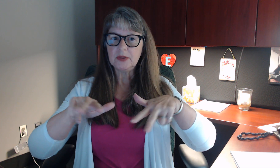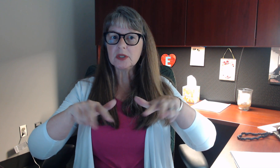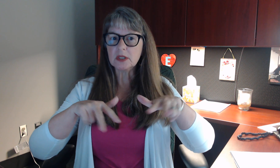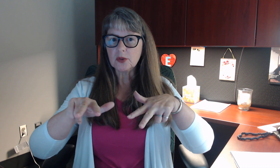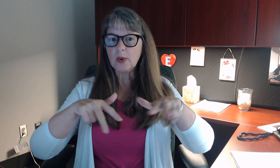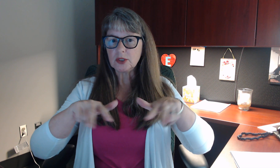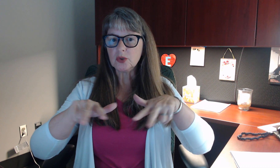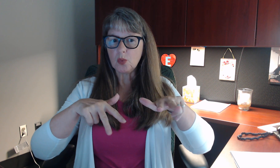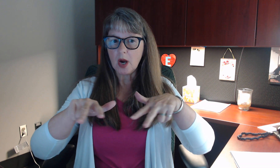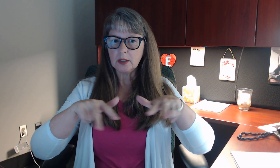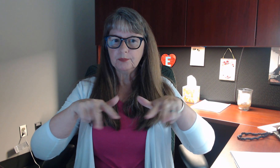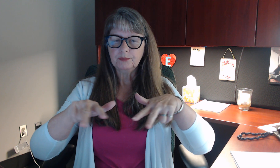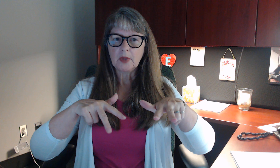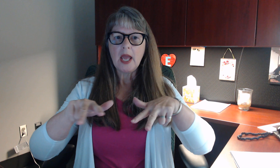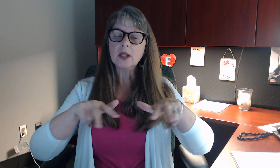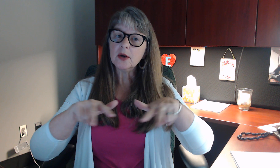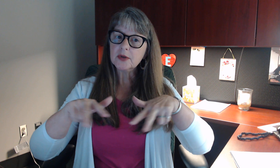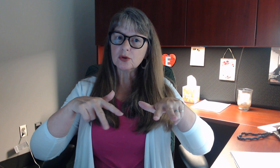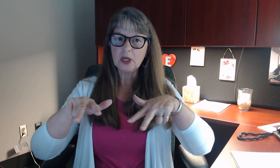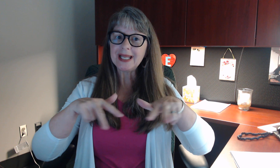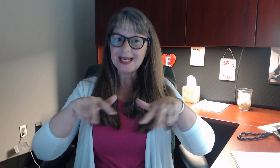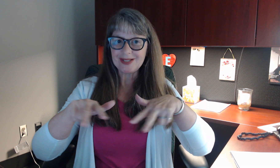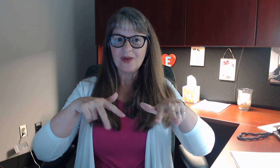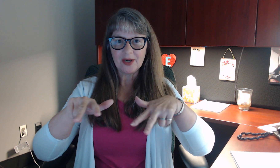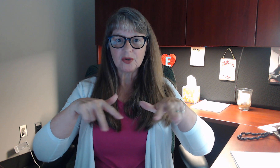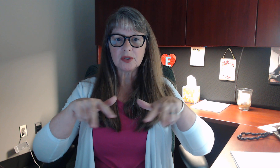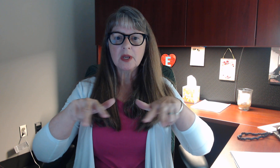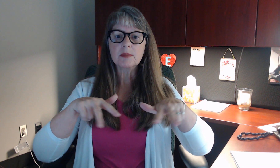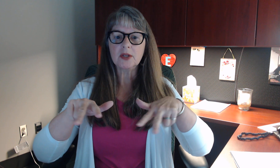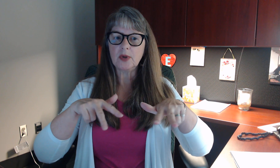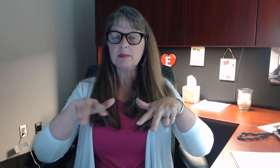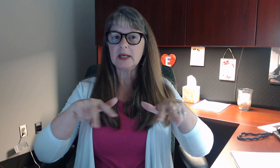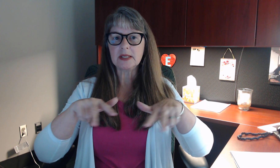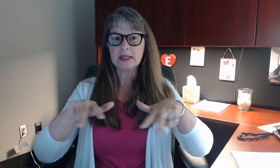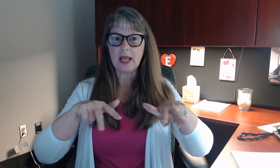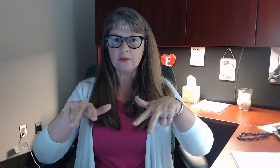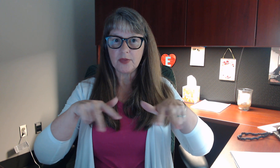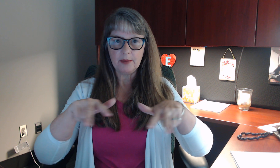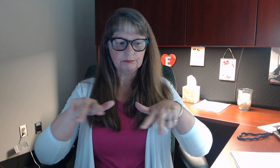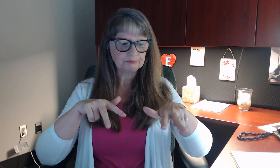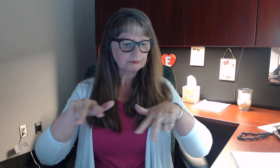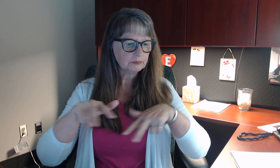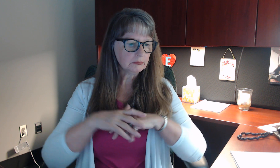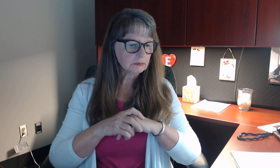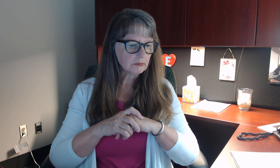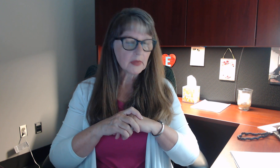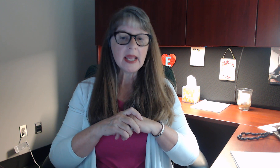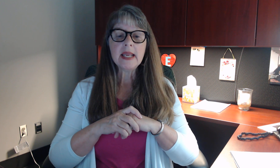is another way to do walk. And a lot of these are classifiers, but that's okay because it's a sign for them. Now,